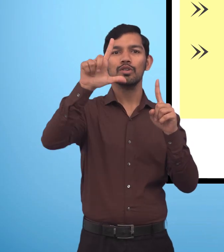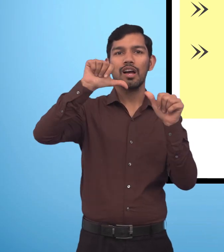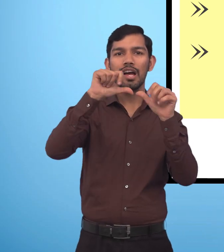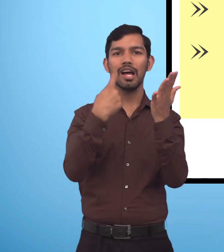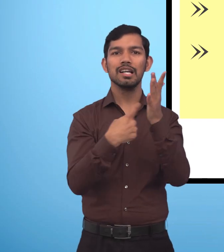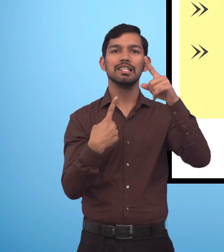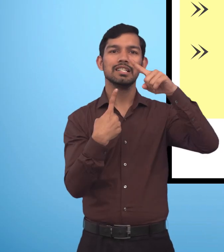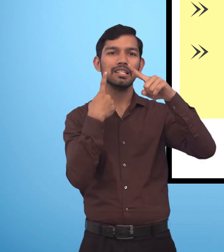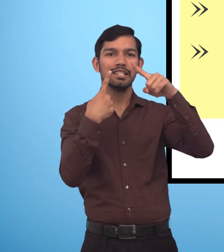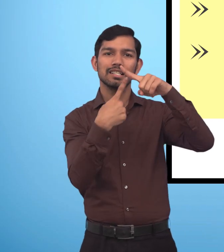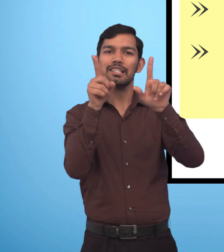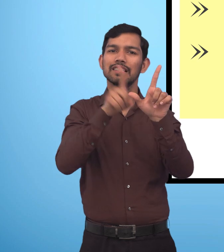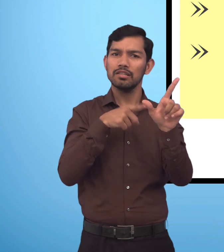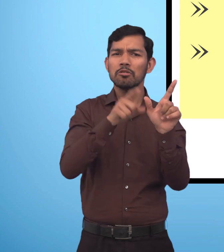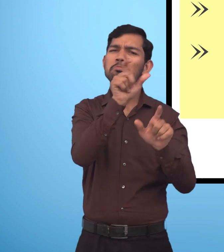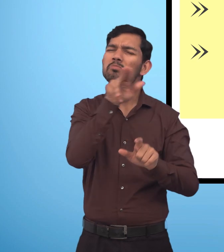Popularity.